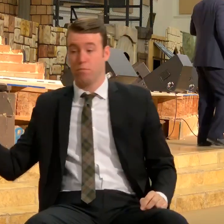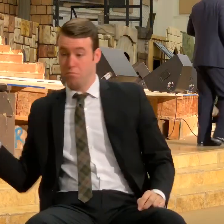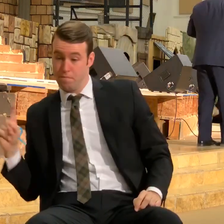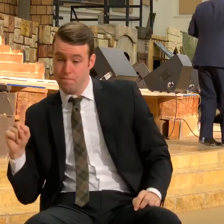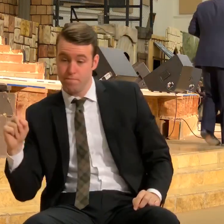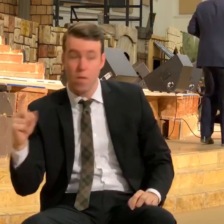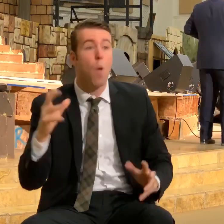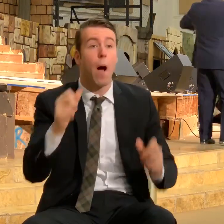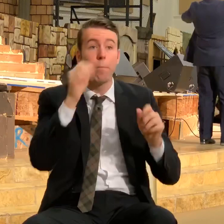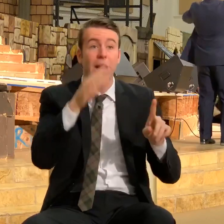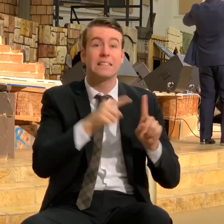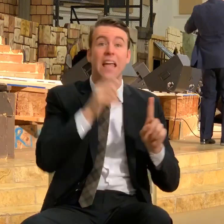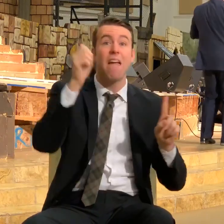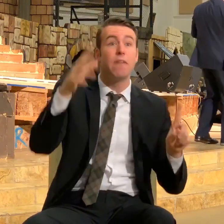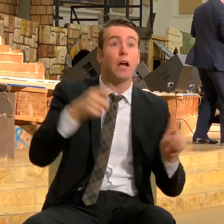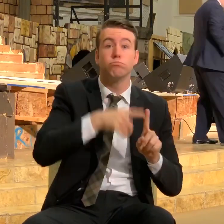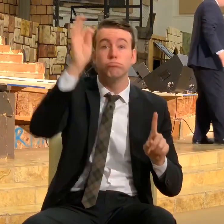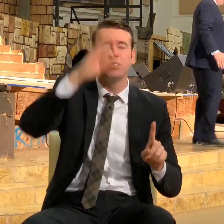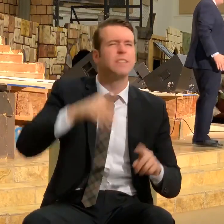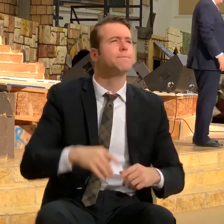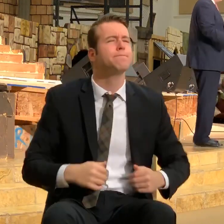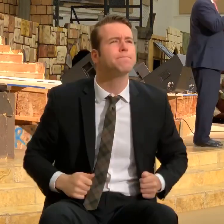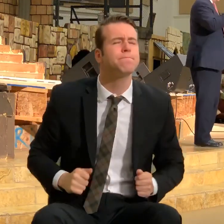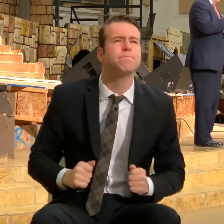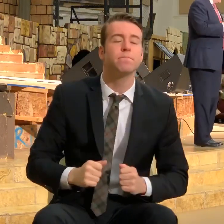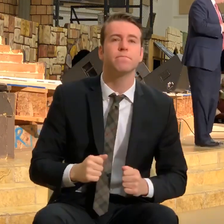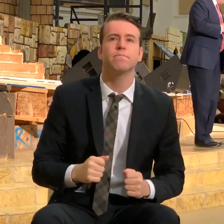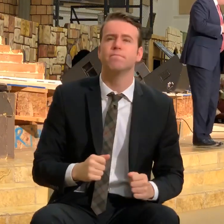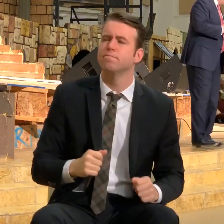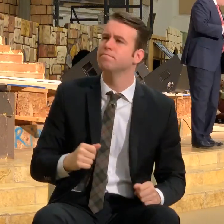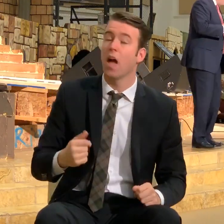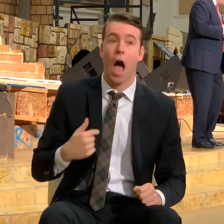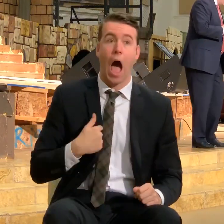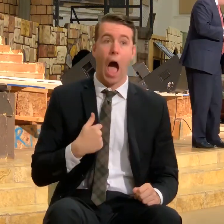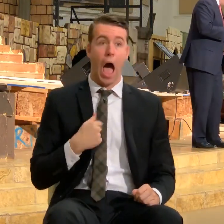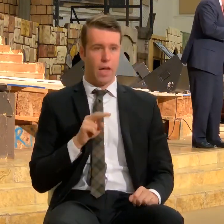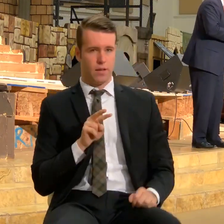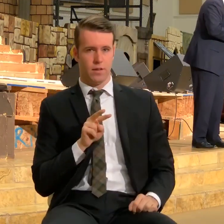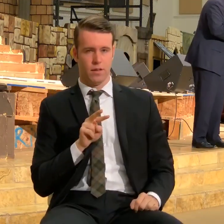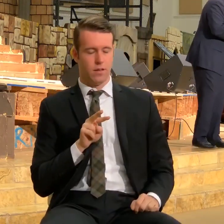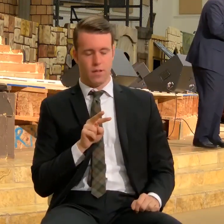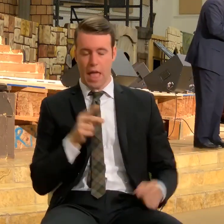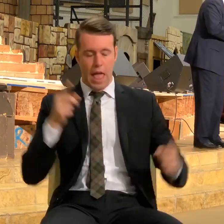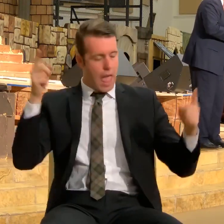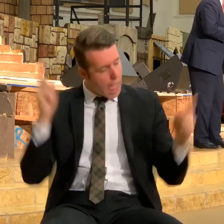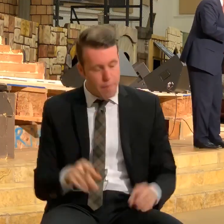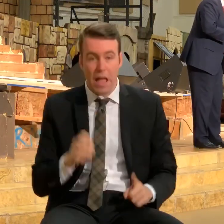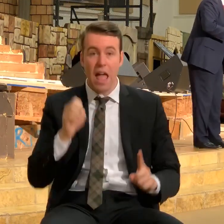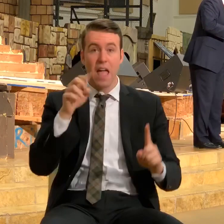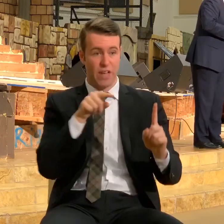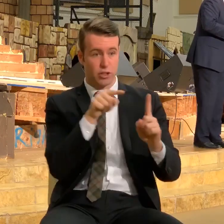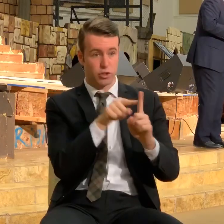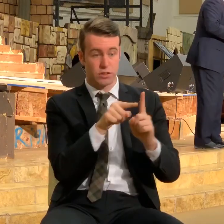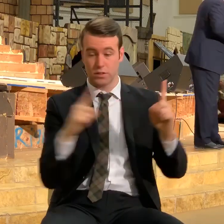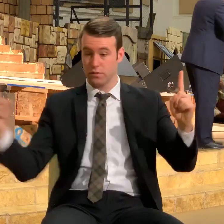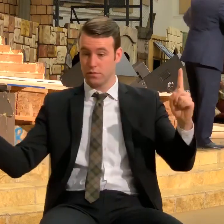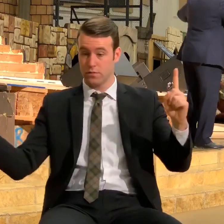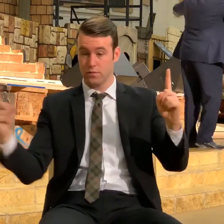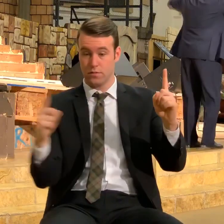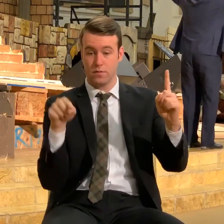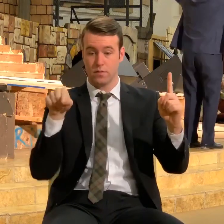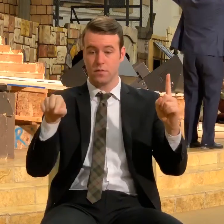stood. And he said, "I just happened to be right there. I think God allowed me to see it." I was standing right there. The evangelist was standing right there. And the